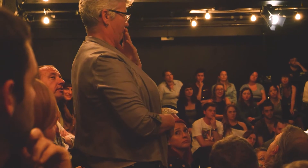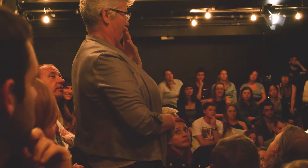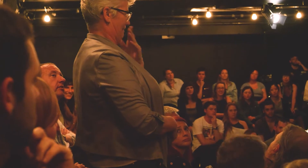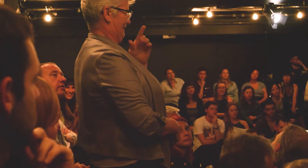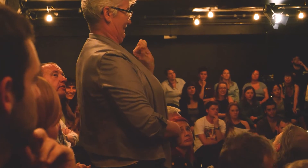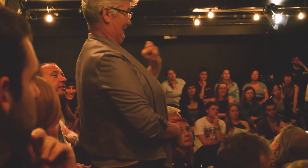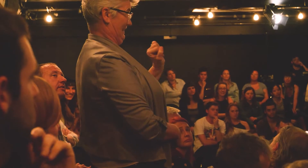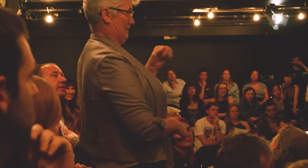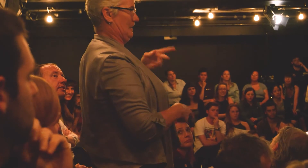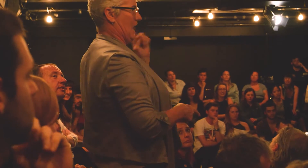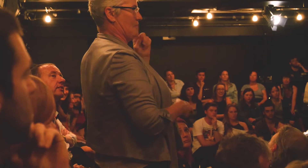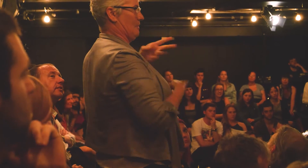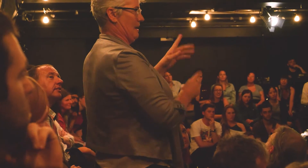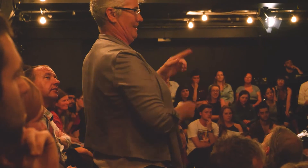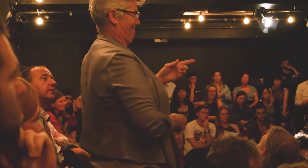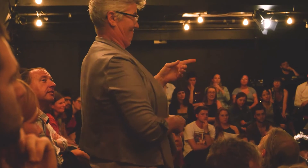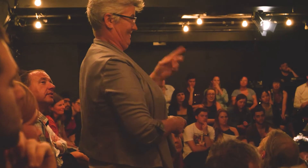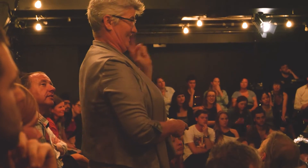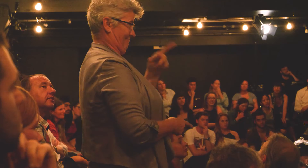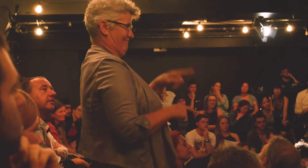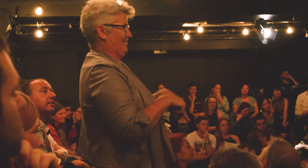Are there any funny stories about hearing people trying to communicate with you